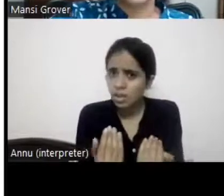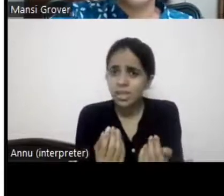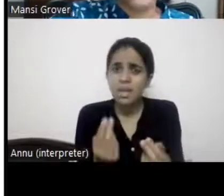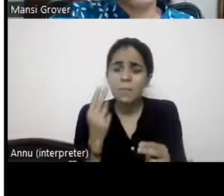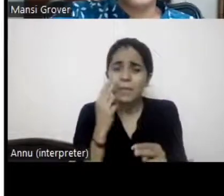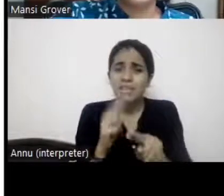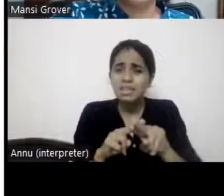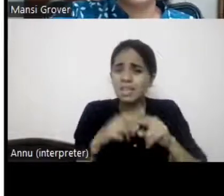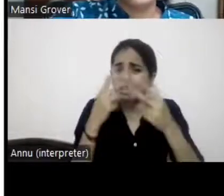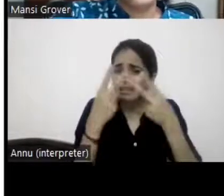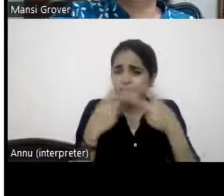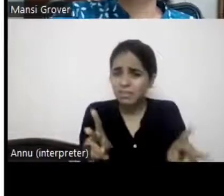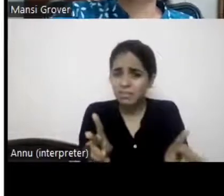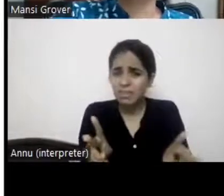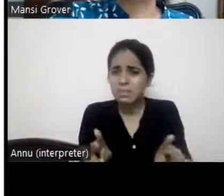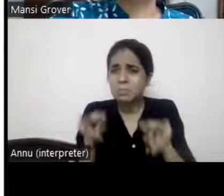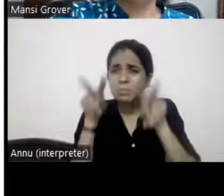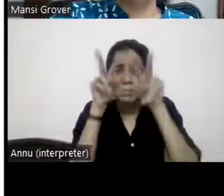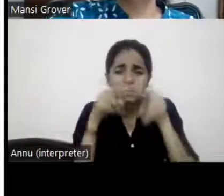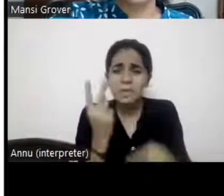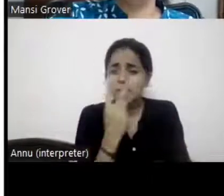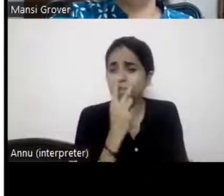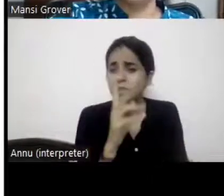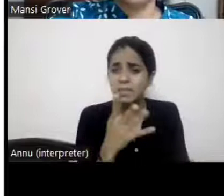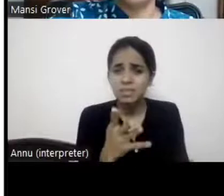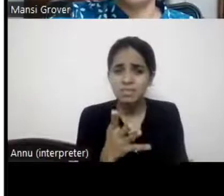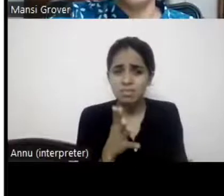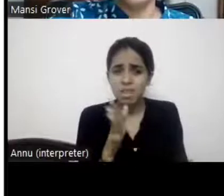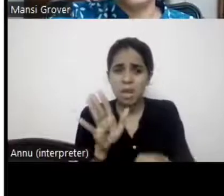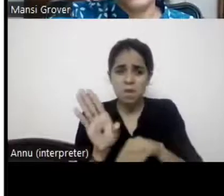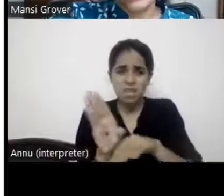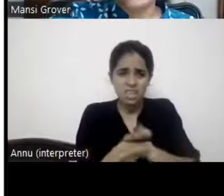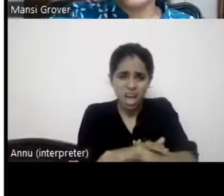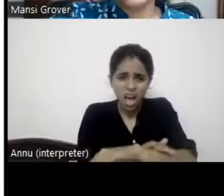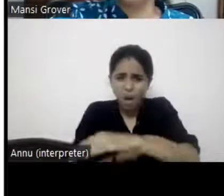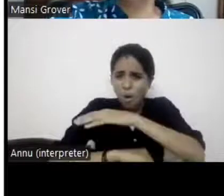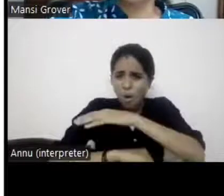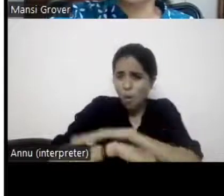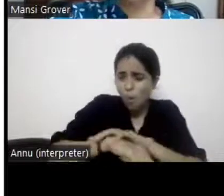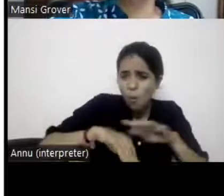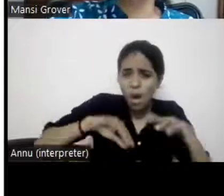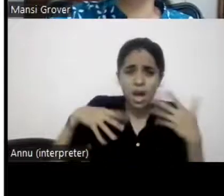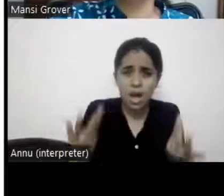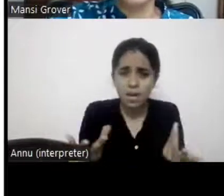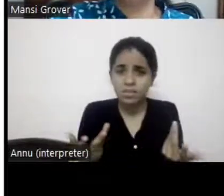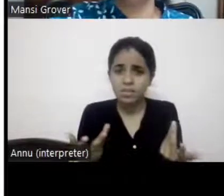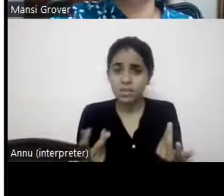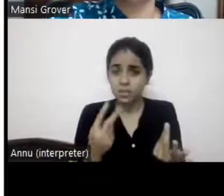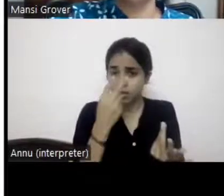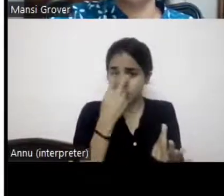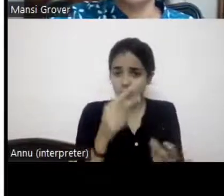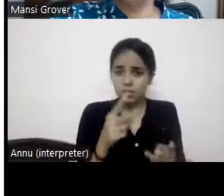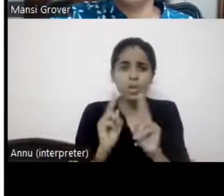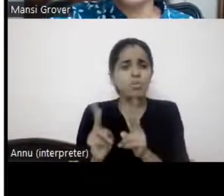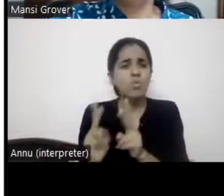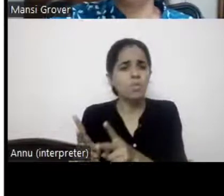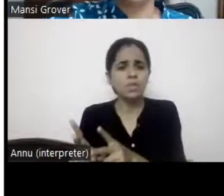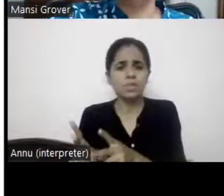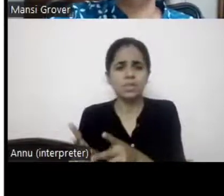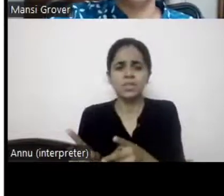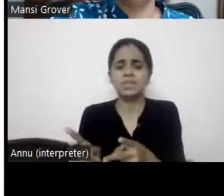difference, anomaly, and conspicuous oddness. Eyesight is the condition of normalcy,